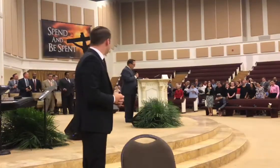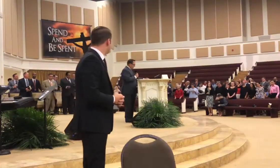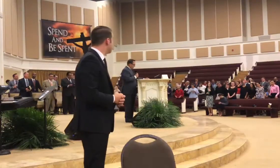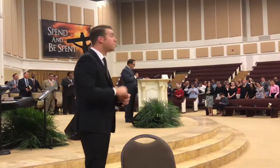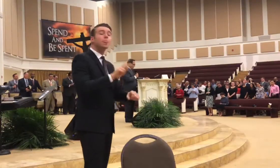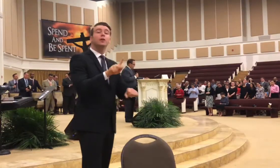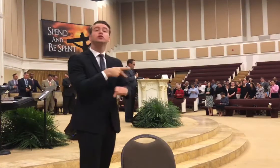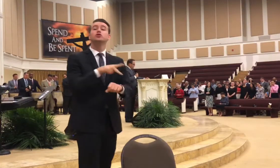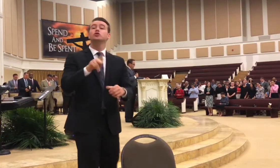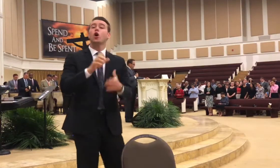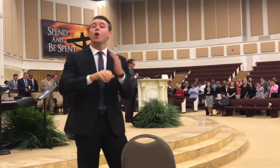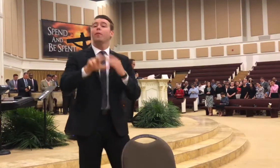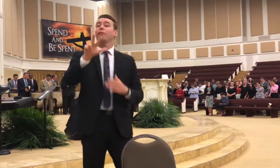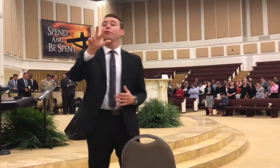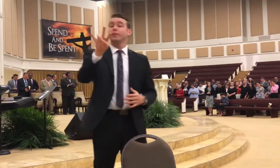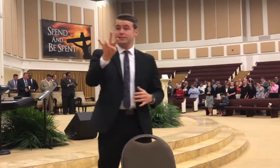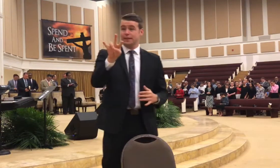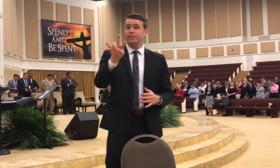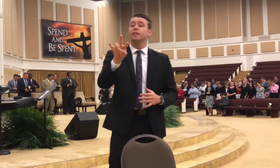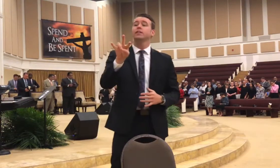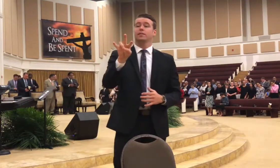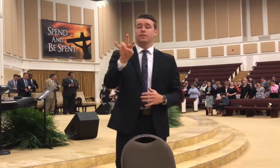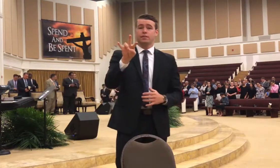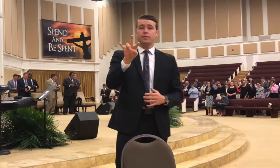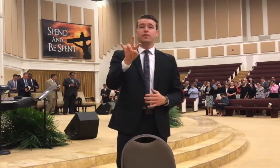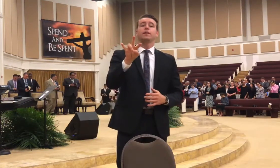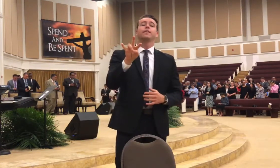Psalm 37.